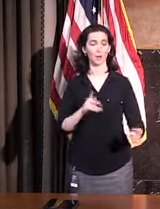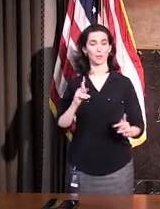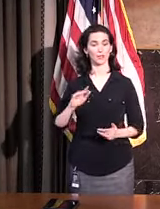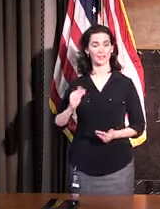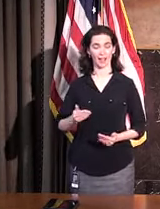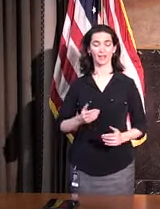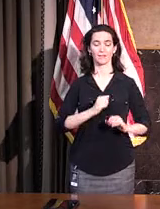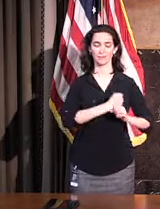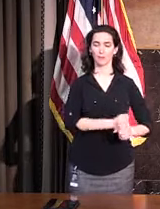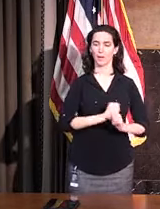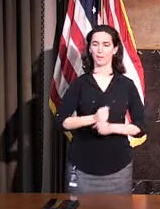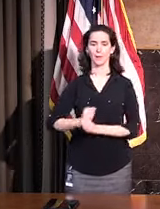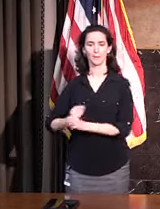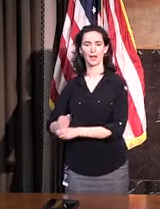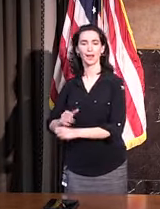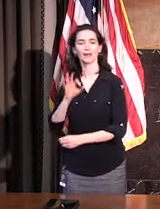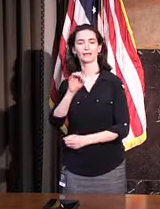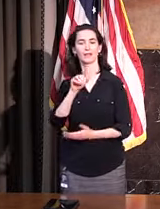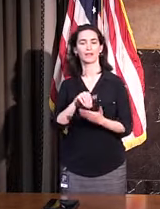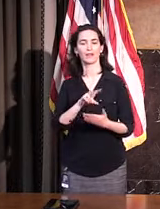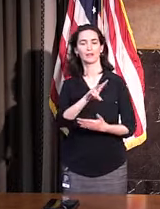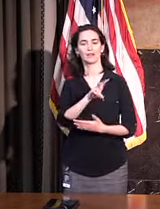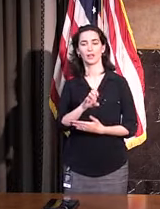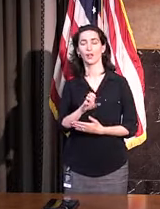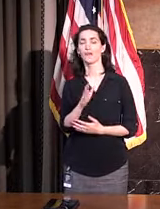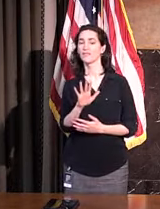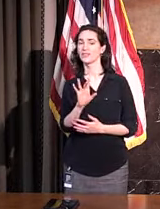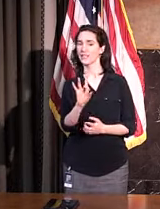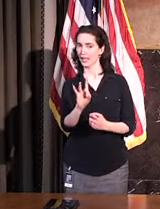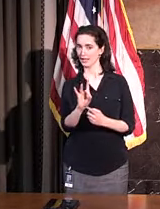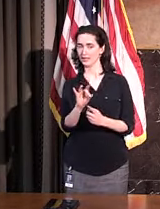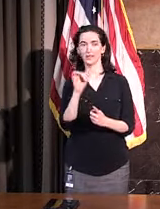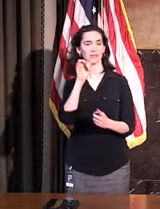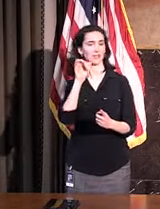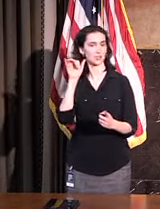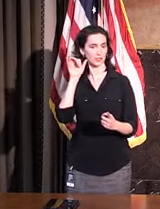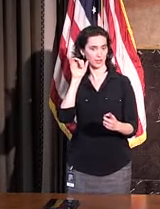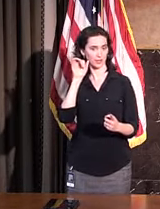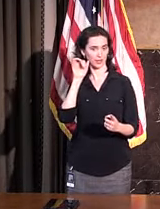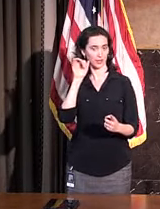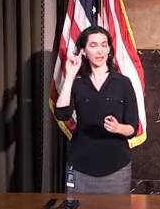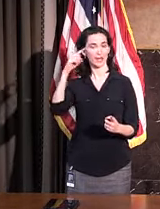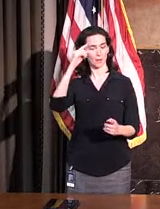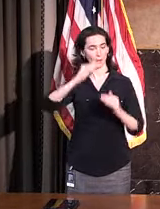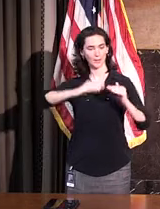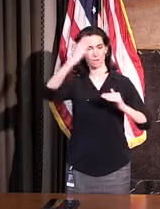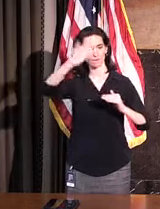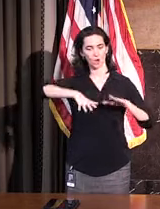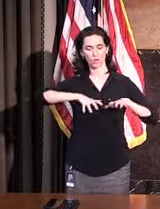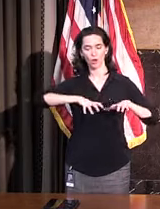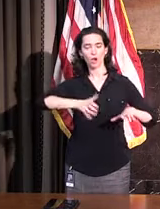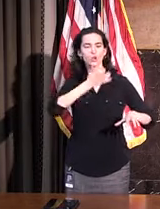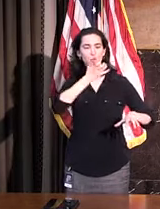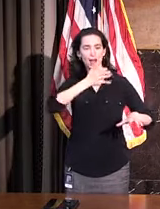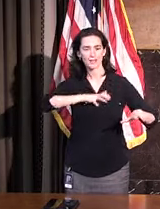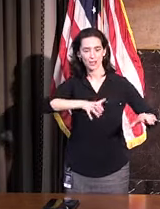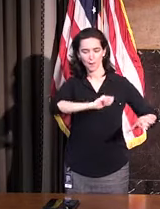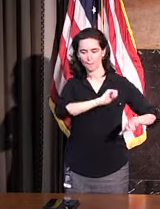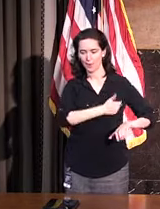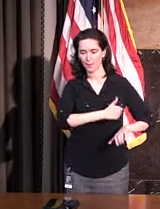And we planted 9,758 of them yesterday in the front lawn of the Capitol.